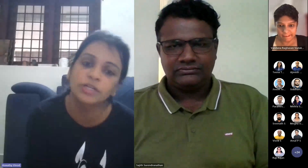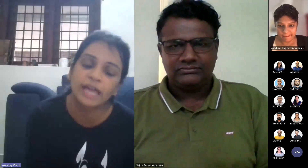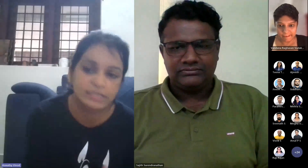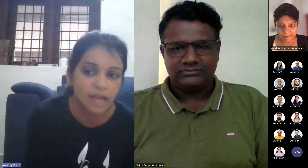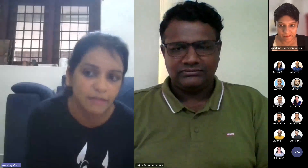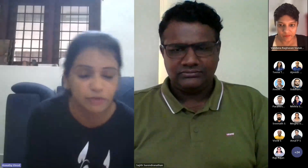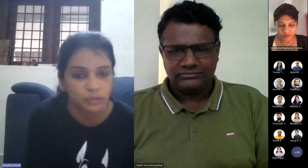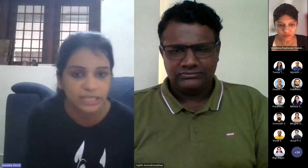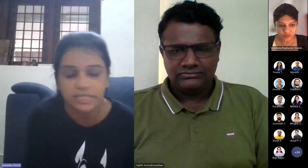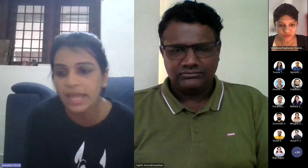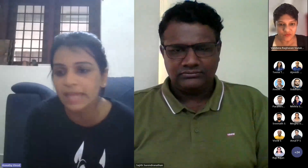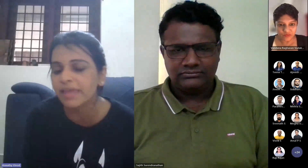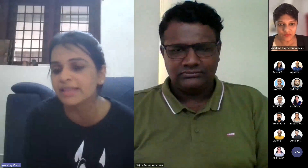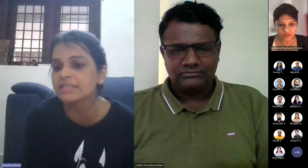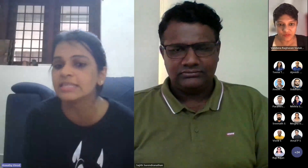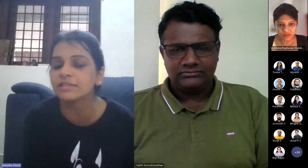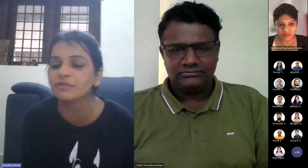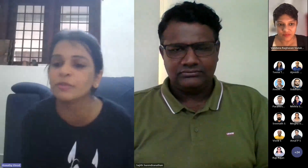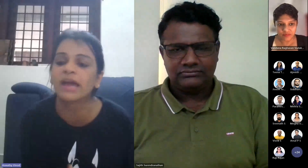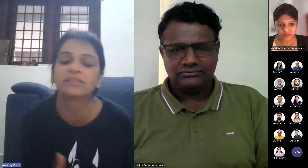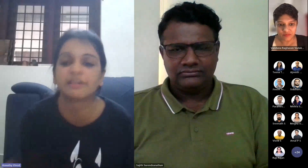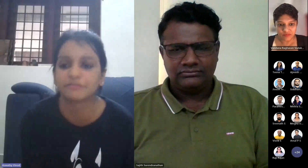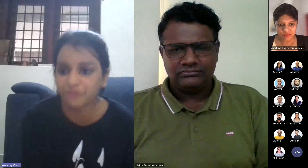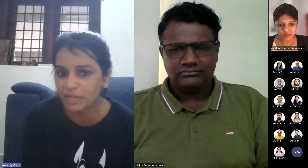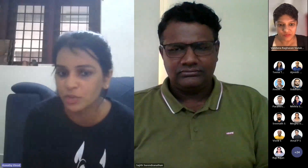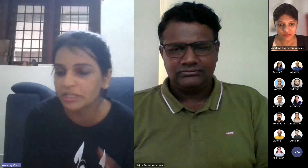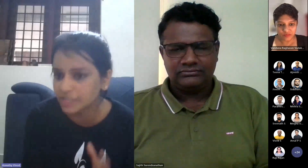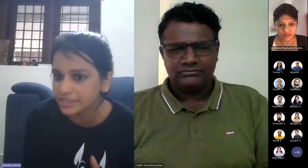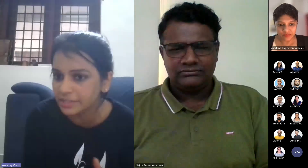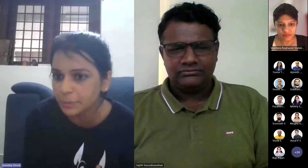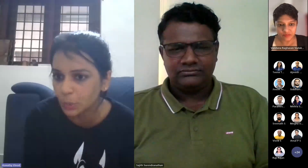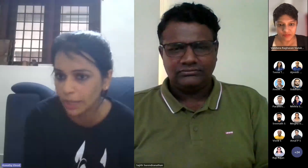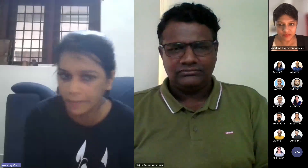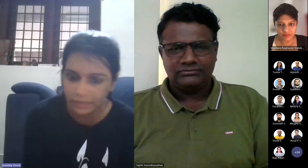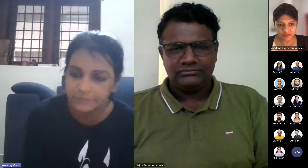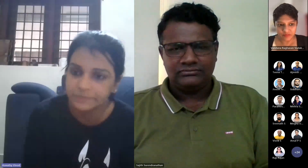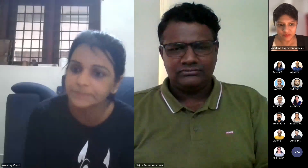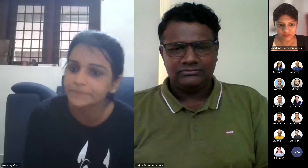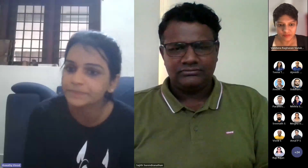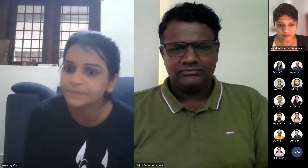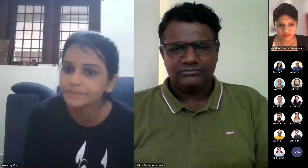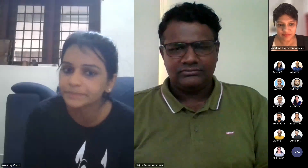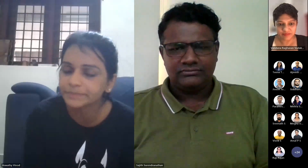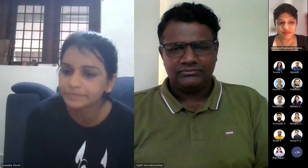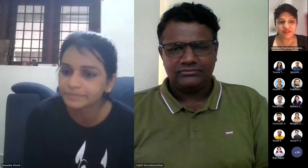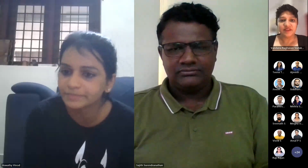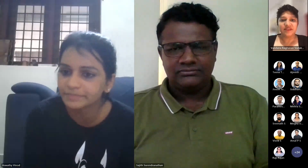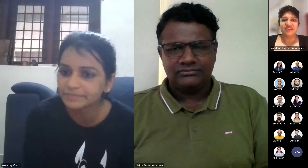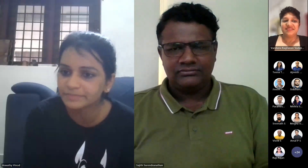So that's what I strive towards. I try and make things easier for my other deaf friends who are interested in programming.